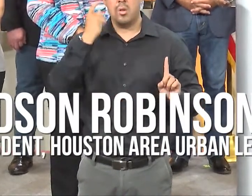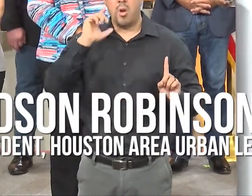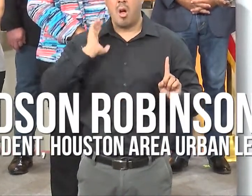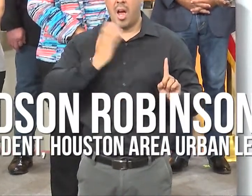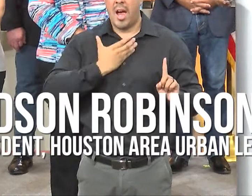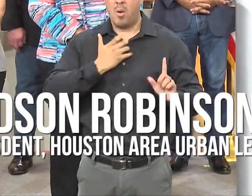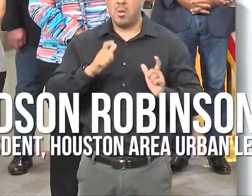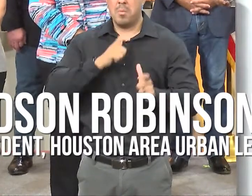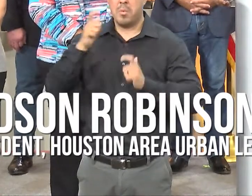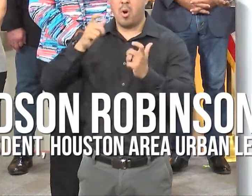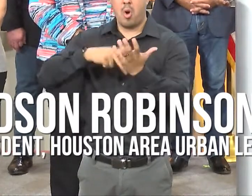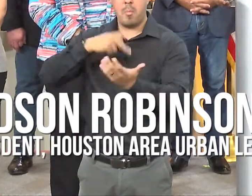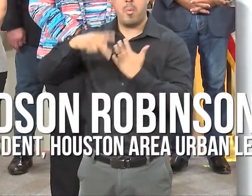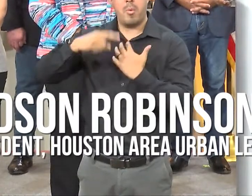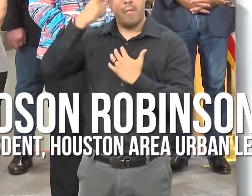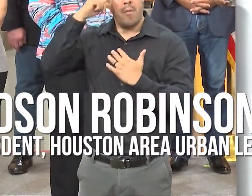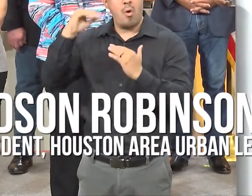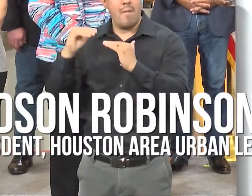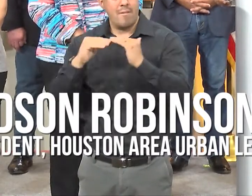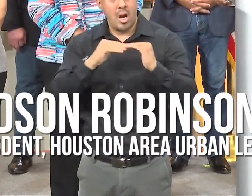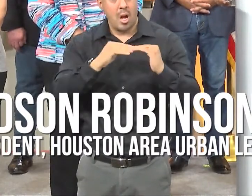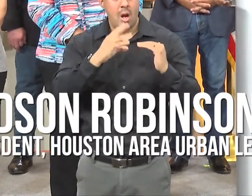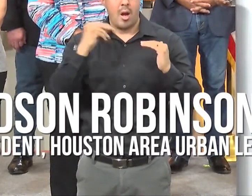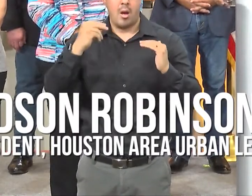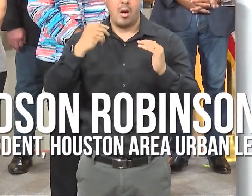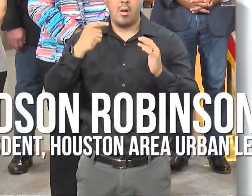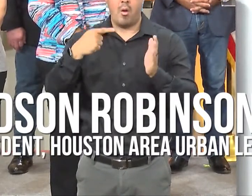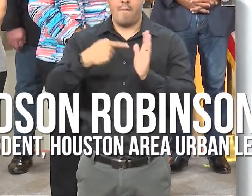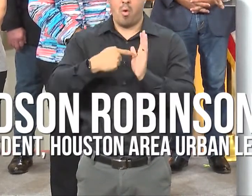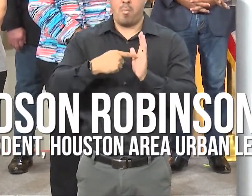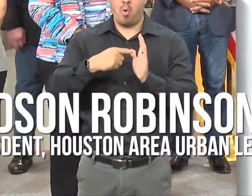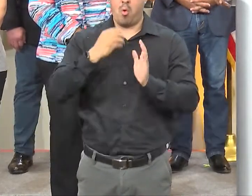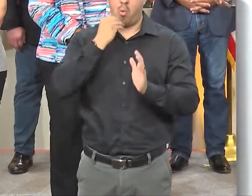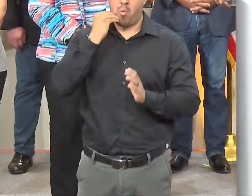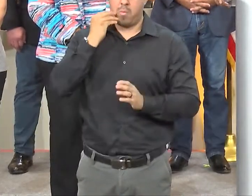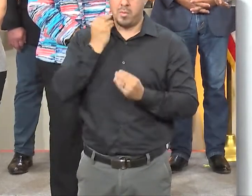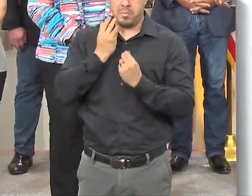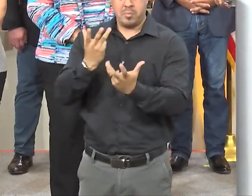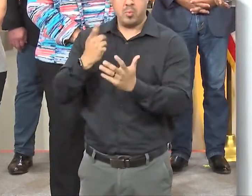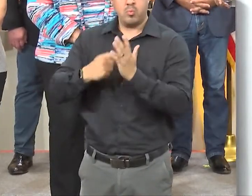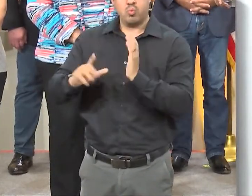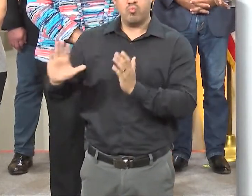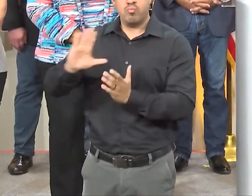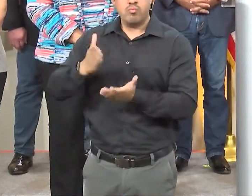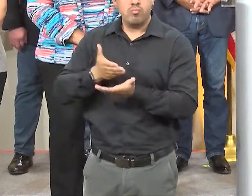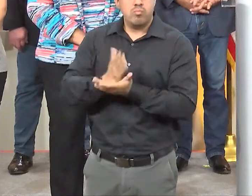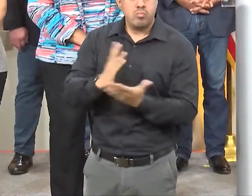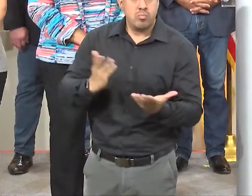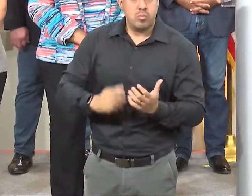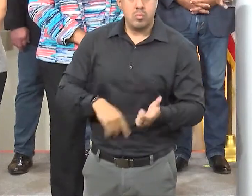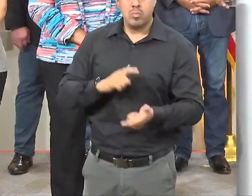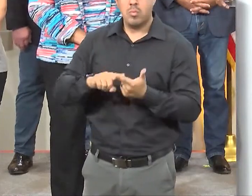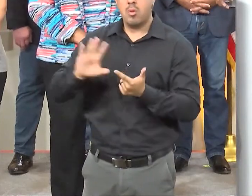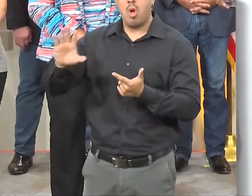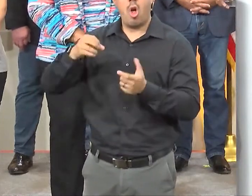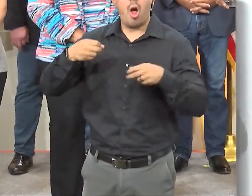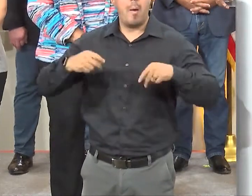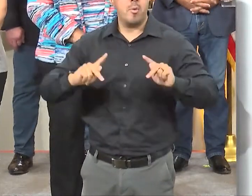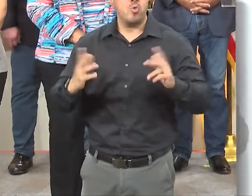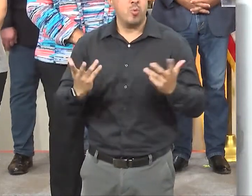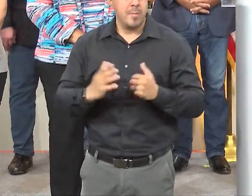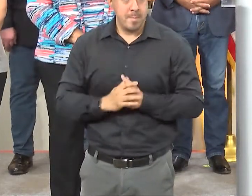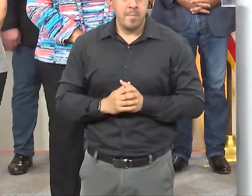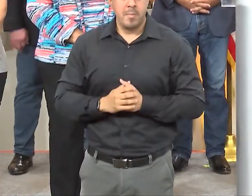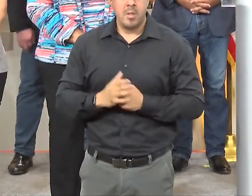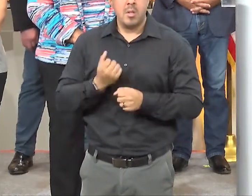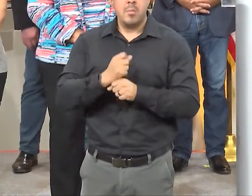programs is fair and affordable housing, making sure that people know what their rights are, what their opportunities are, and